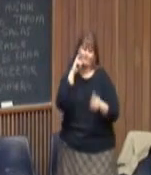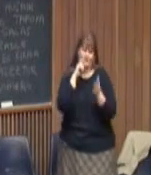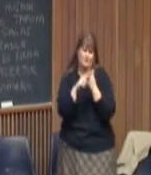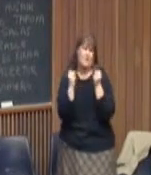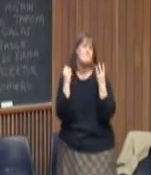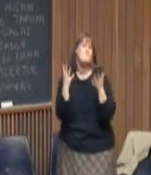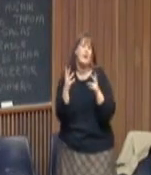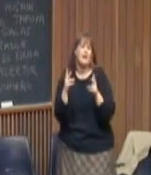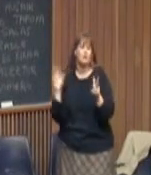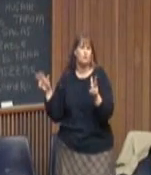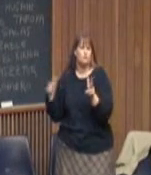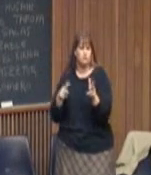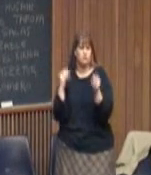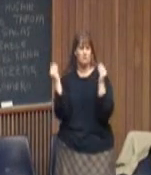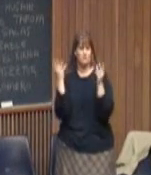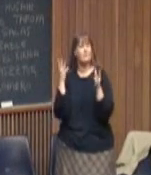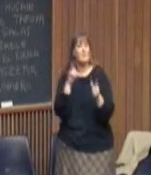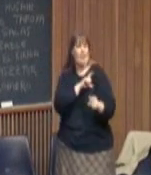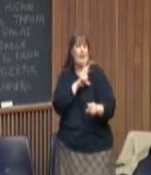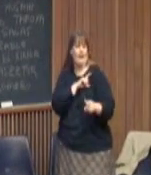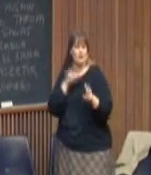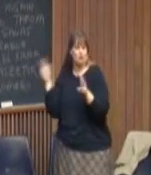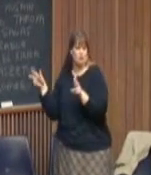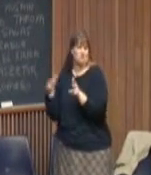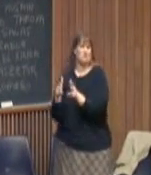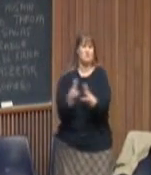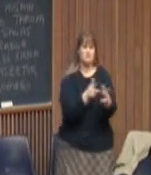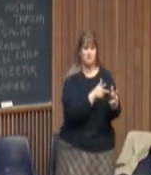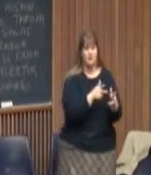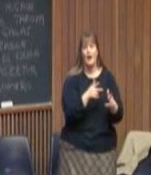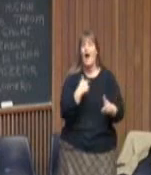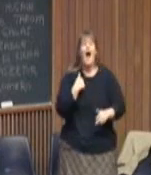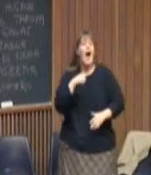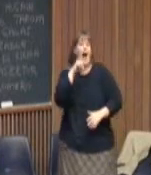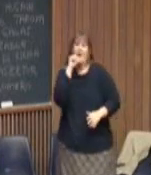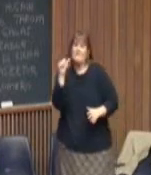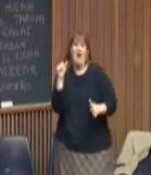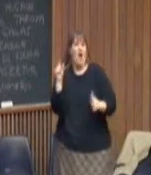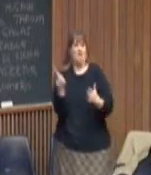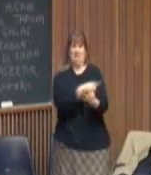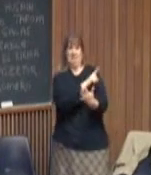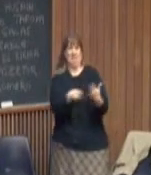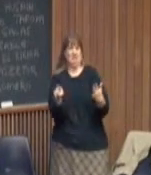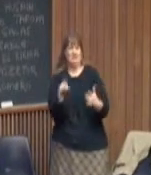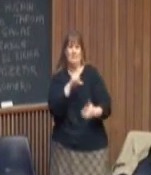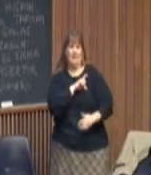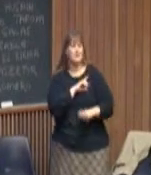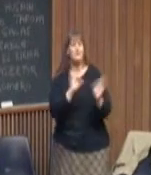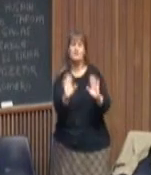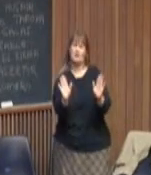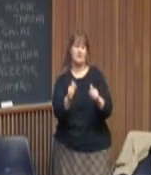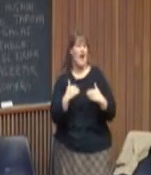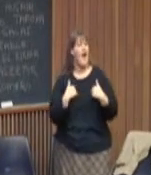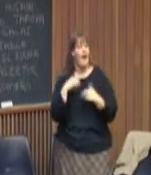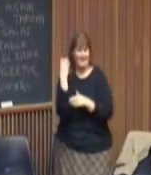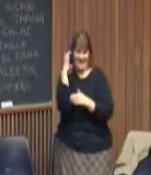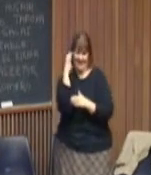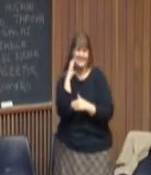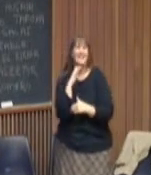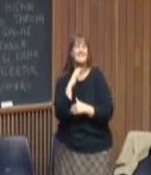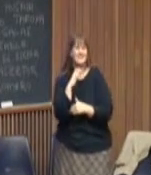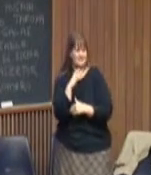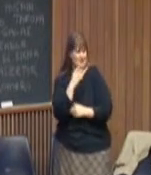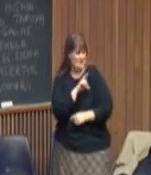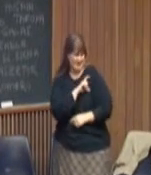you, and this is definitely not a police bashing. I love police officers. I have cousins who are police officers, and they've always been